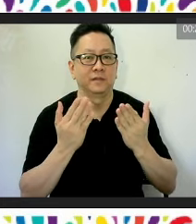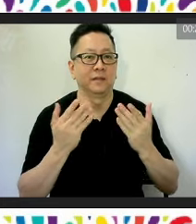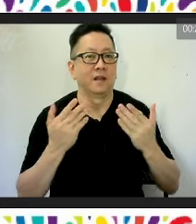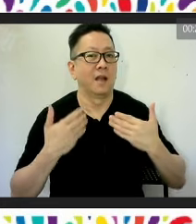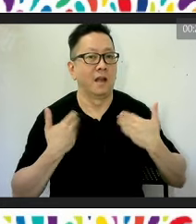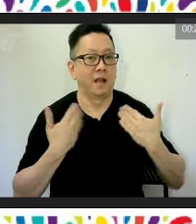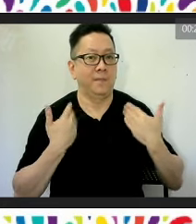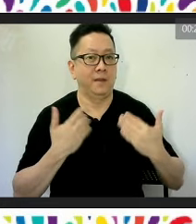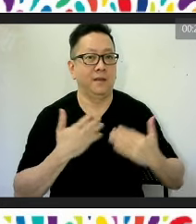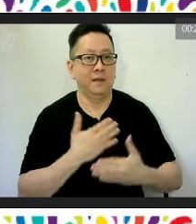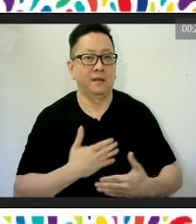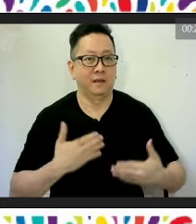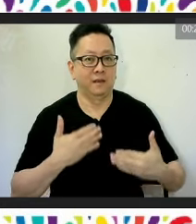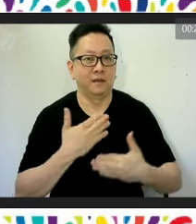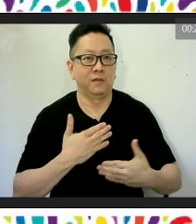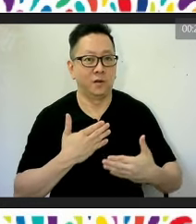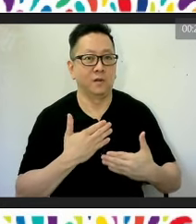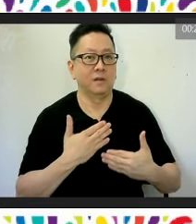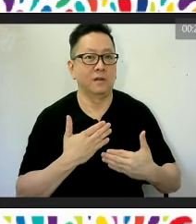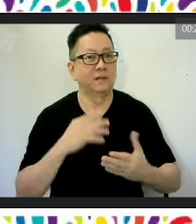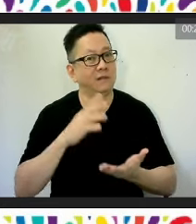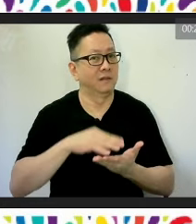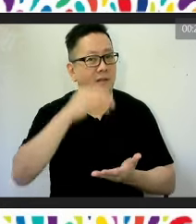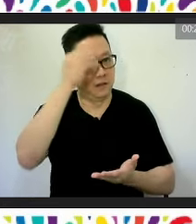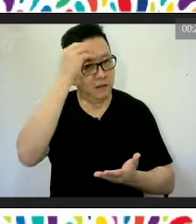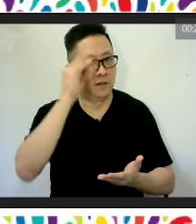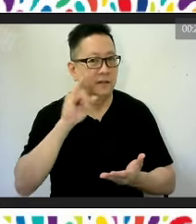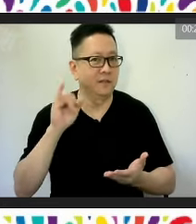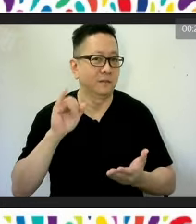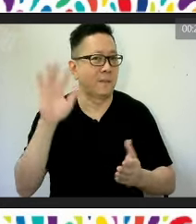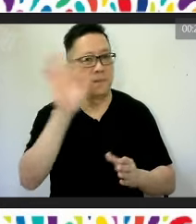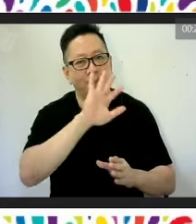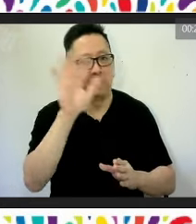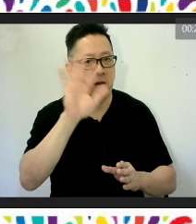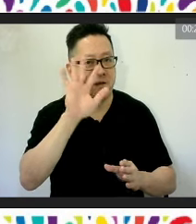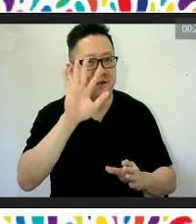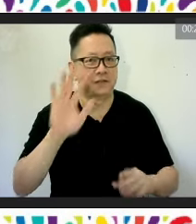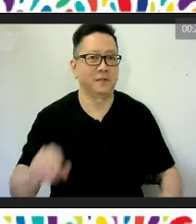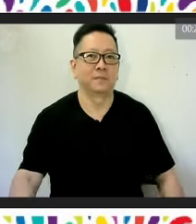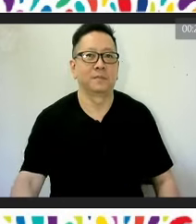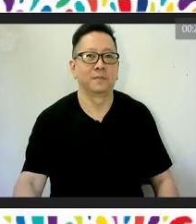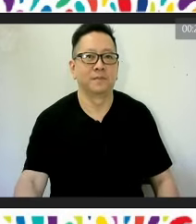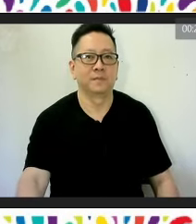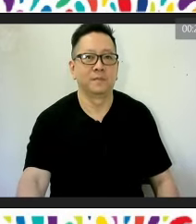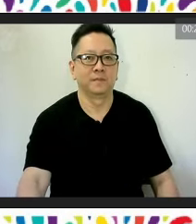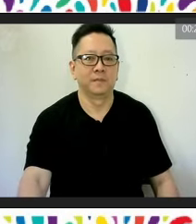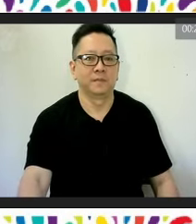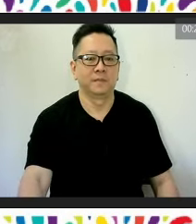Happy, enjoy learning. Bye.